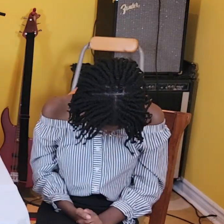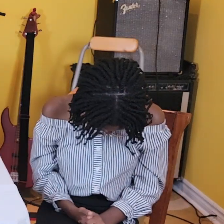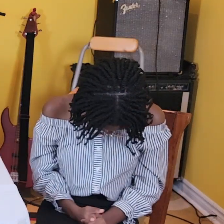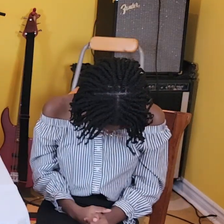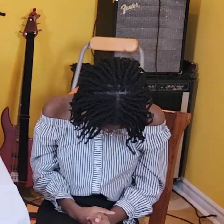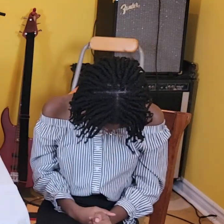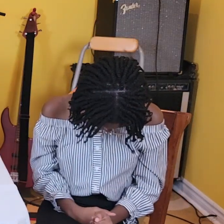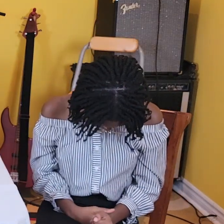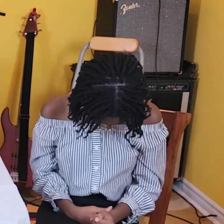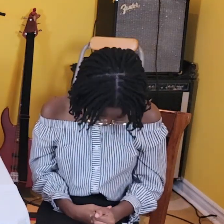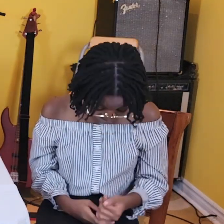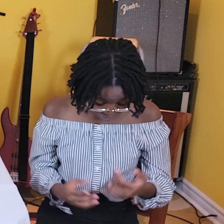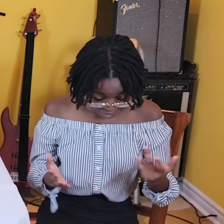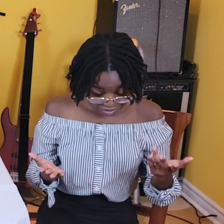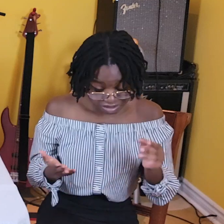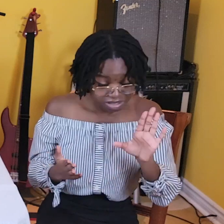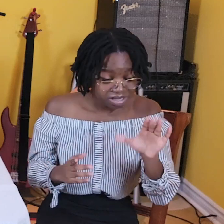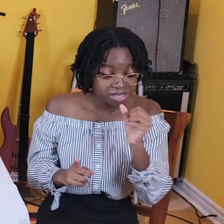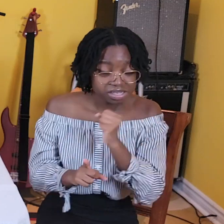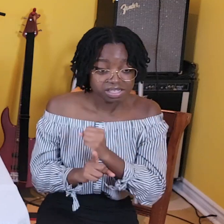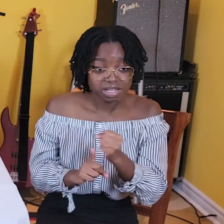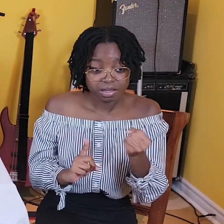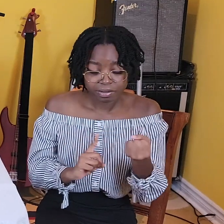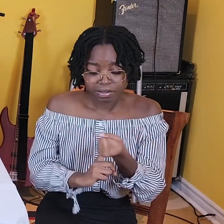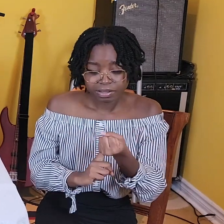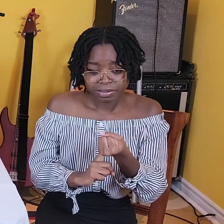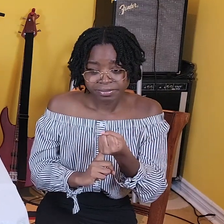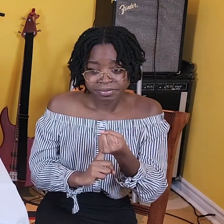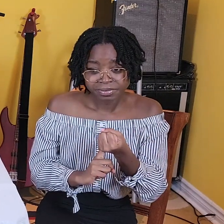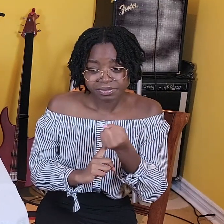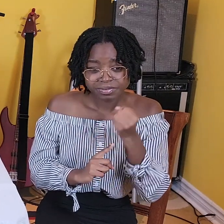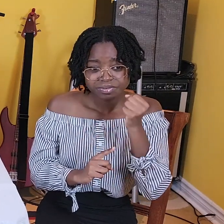What is your situation? What do you value most?